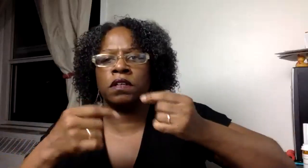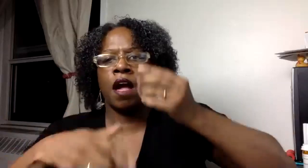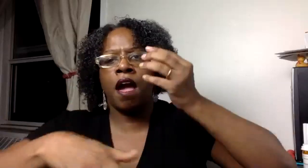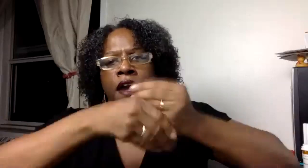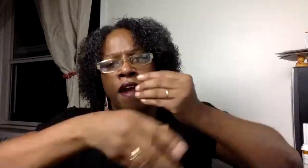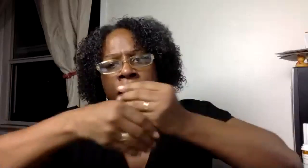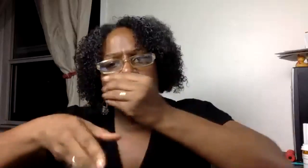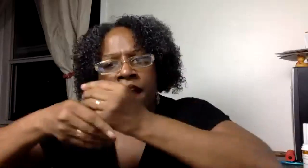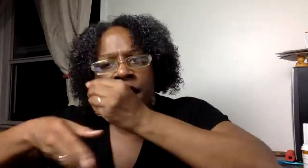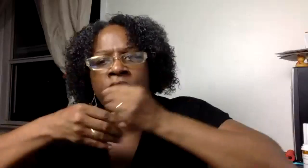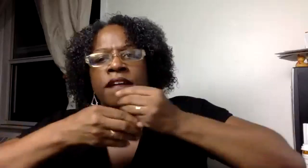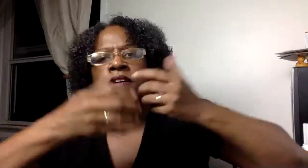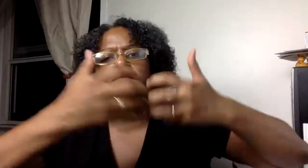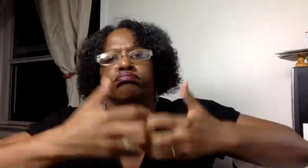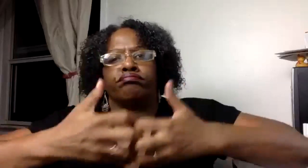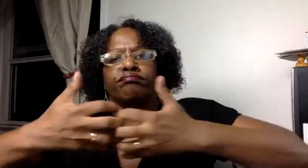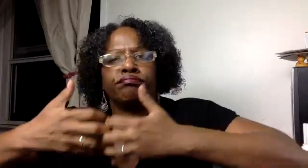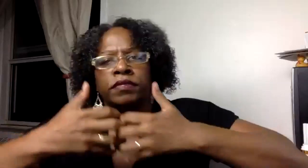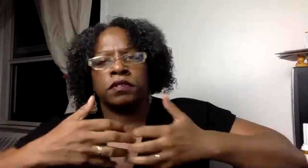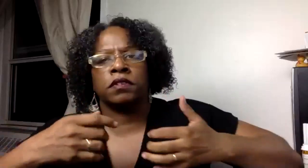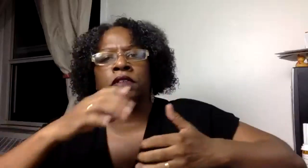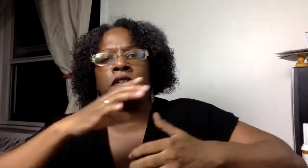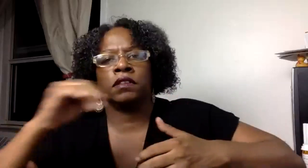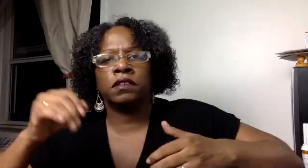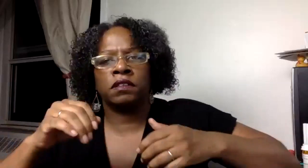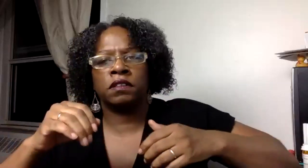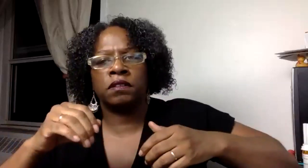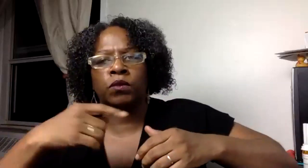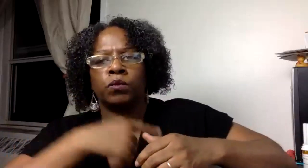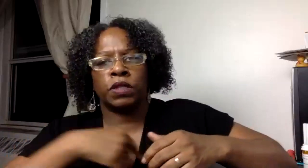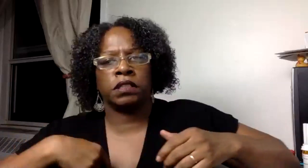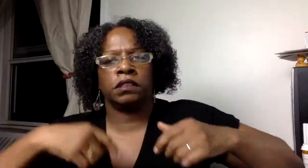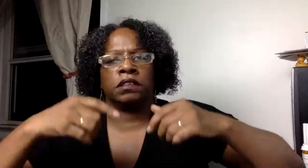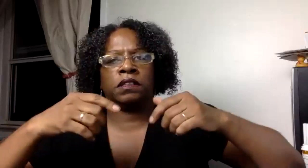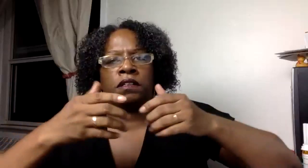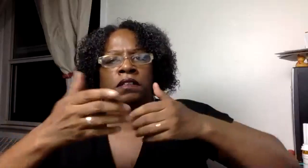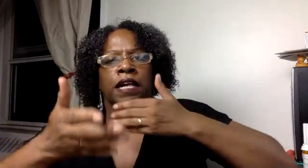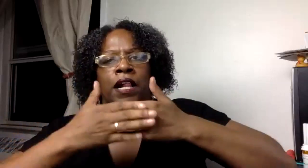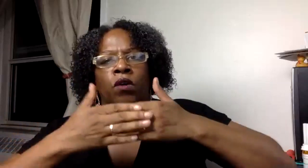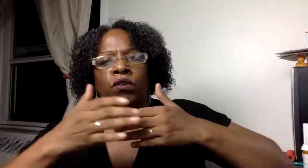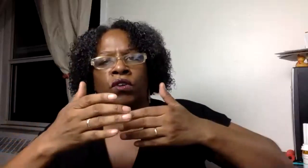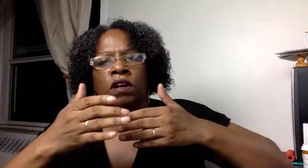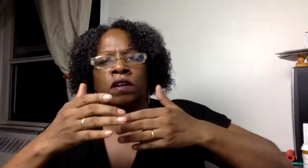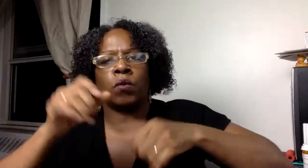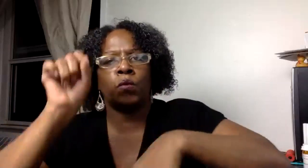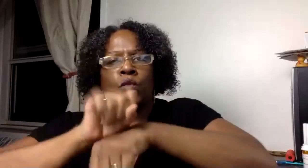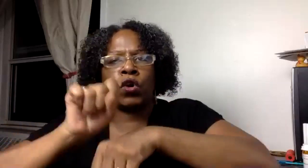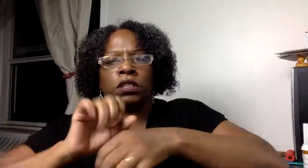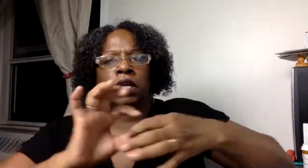was various of tasks. I had to add pieces to the machines on the factory line, and